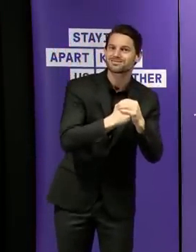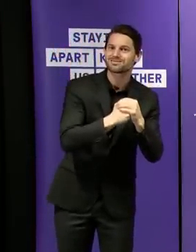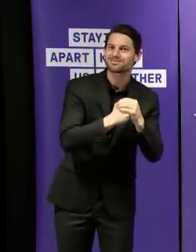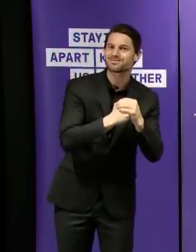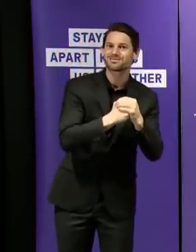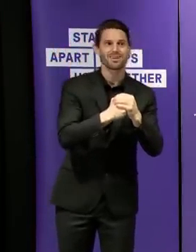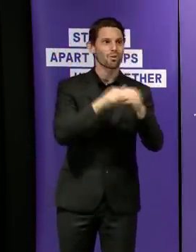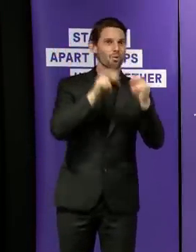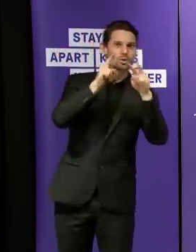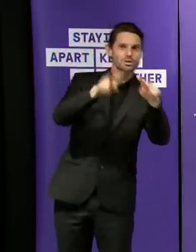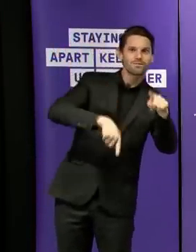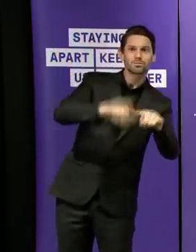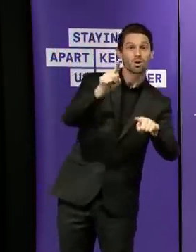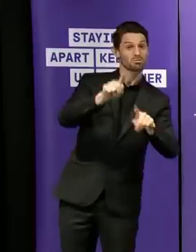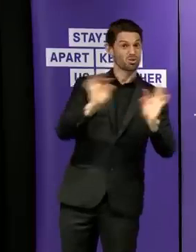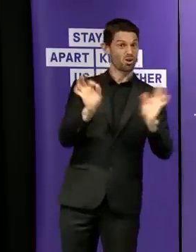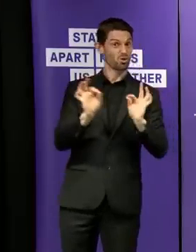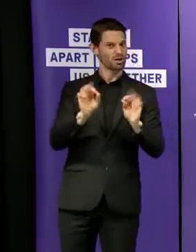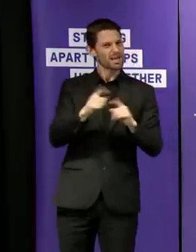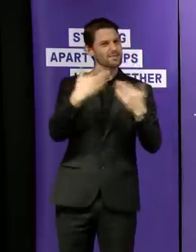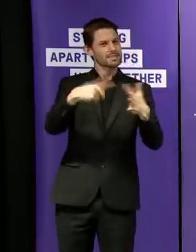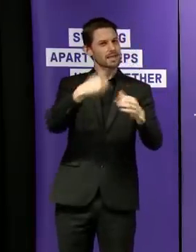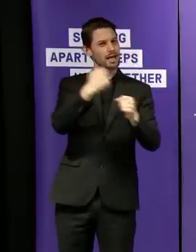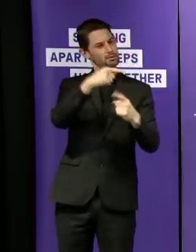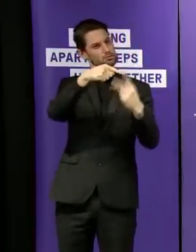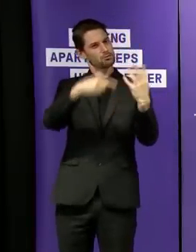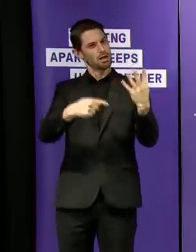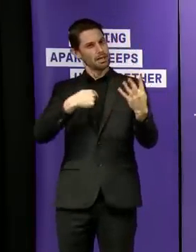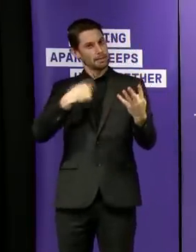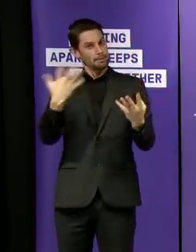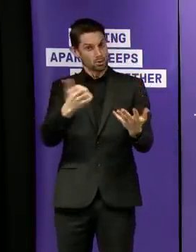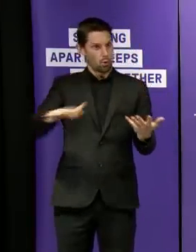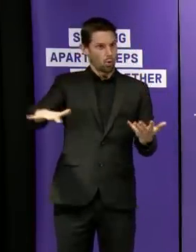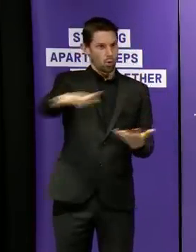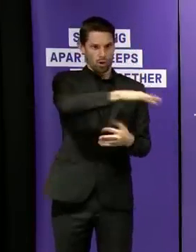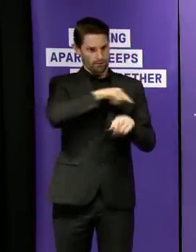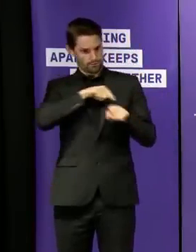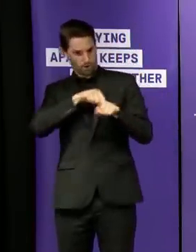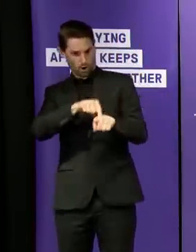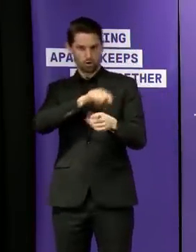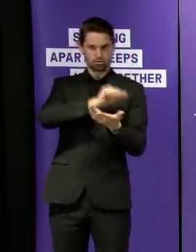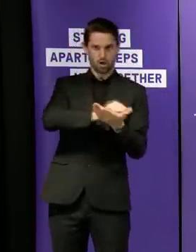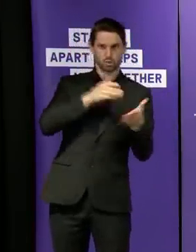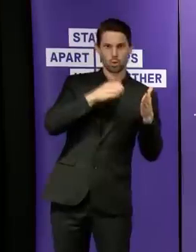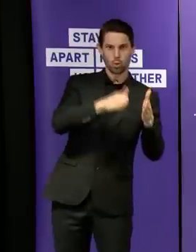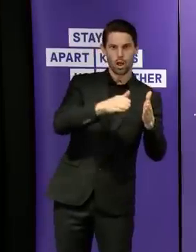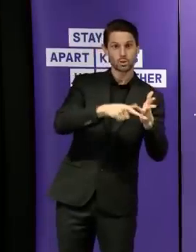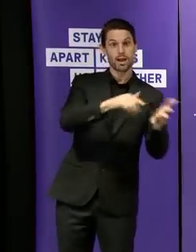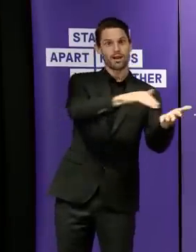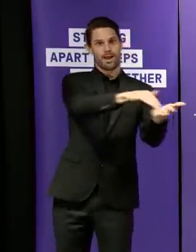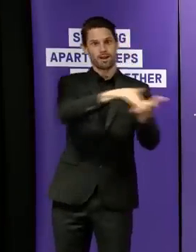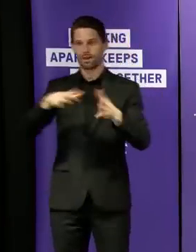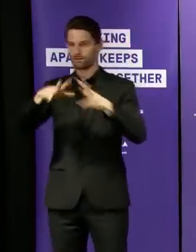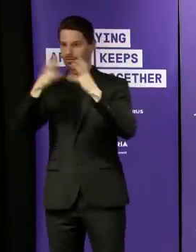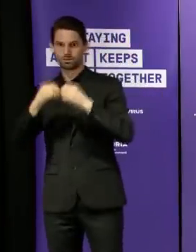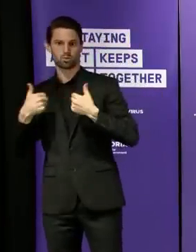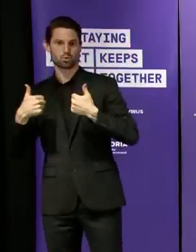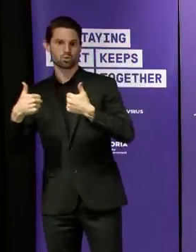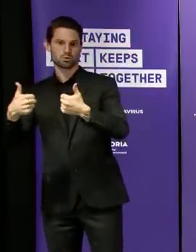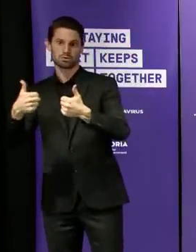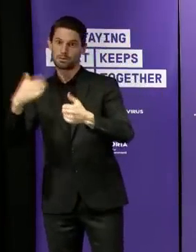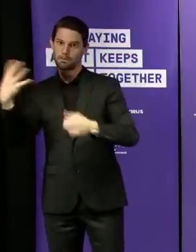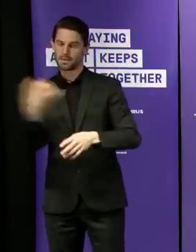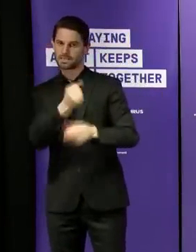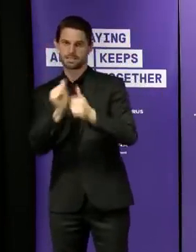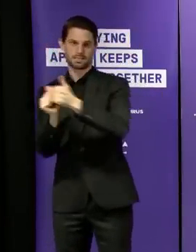health professionals, the systems, the different protocols and processes that we have in place in lots of different settings. Everyone's got a part to play is the